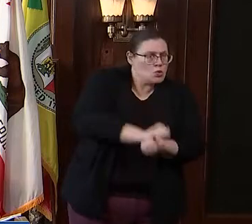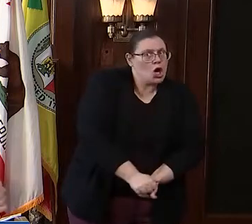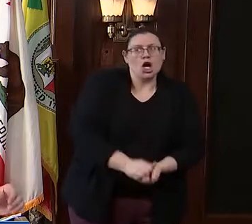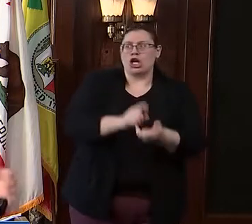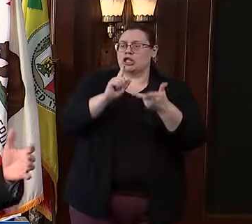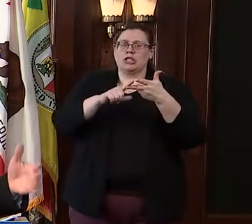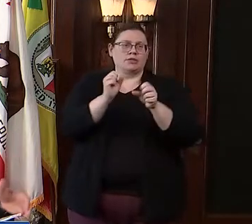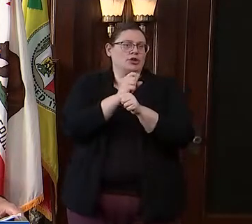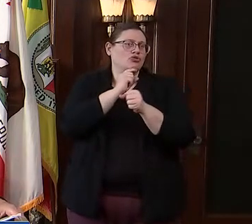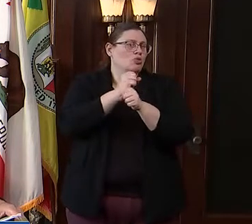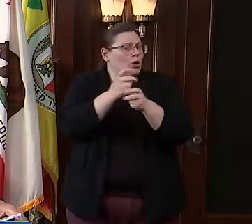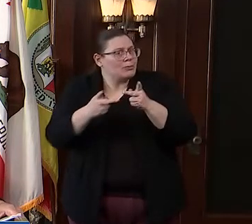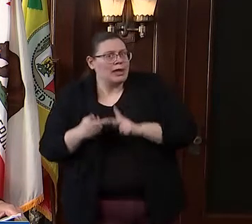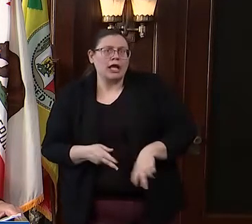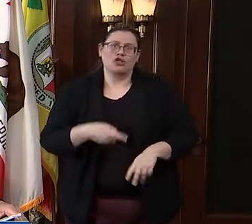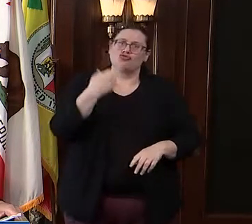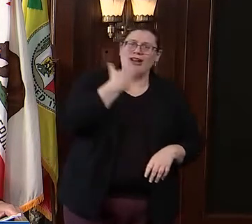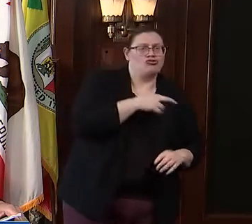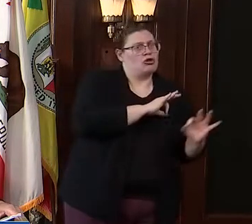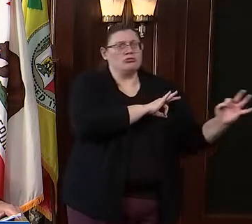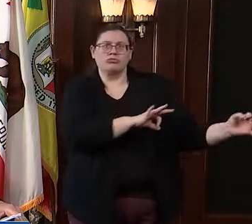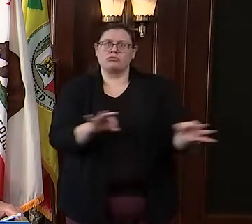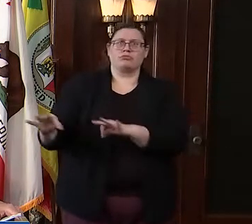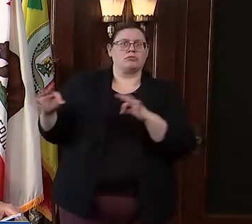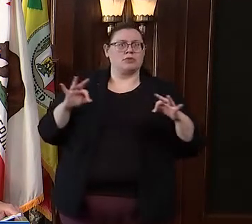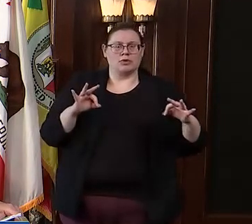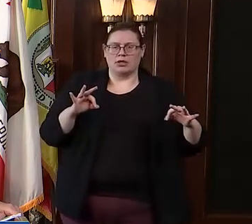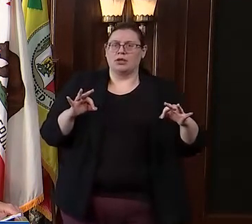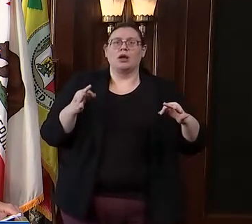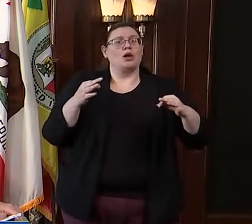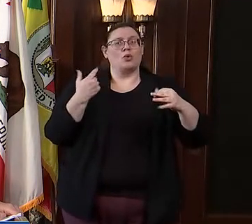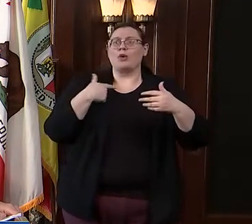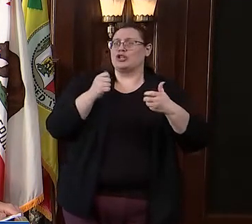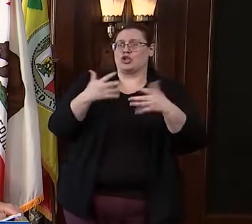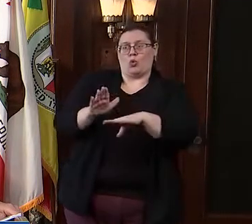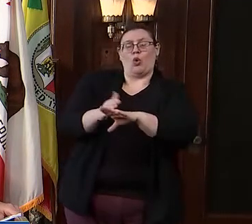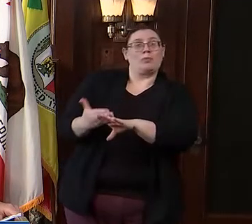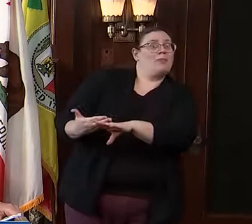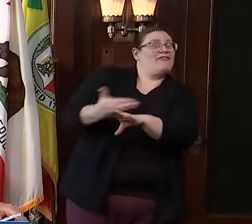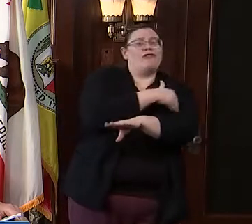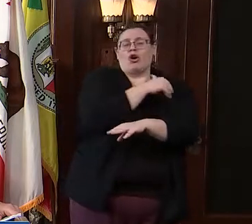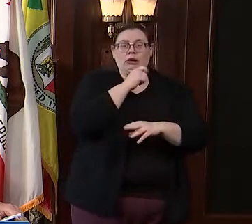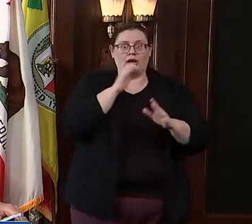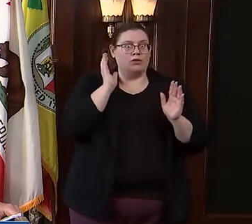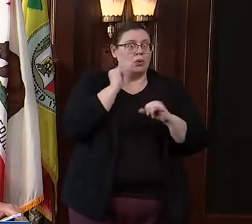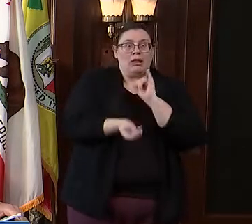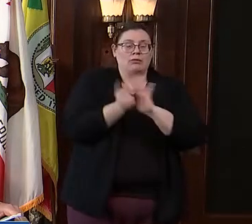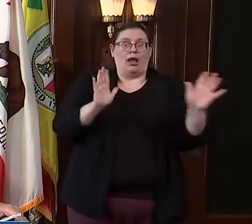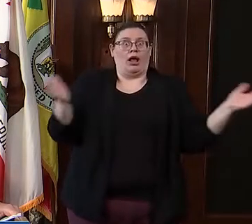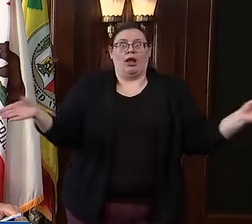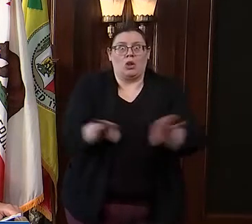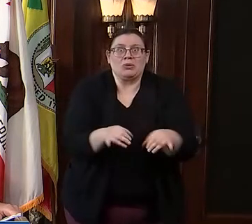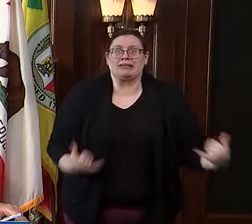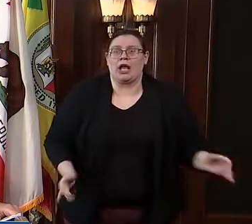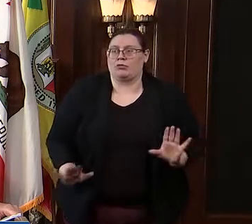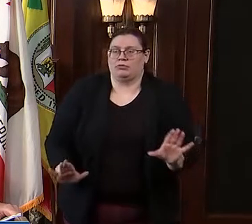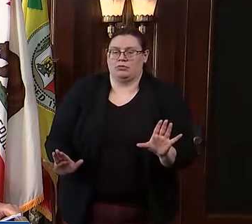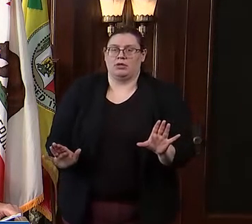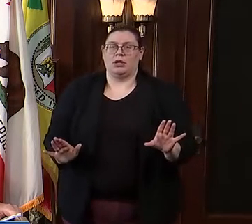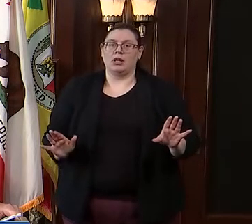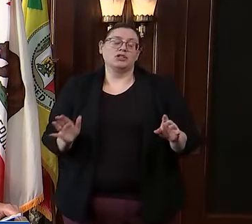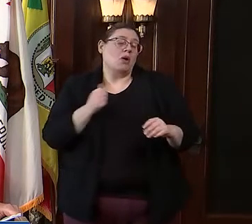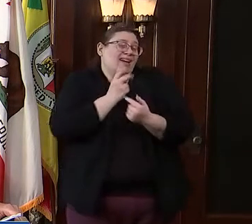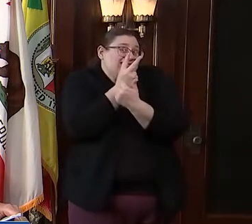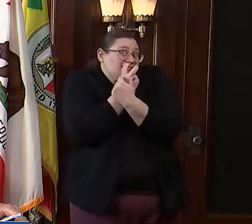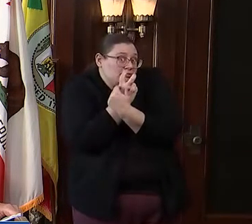our workplaces and restaurants and everything else doing well. We should be able to give people warnings long before, hopefully self-correct for them. So I would be very surprised if